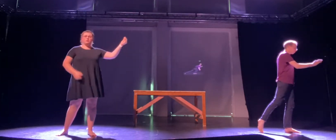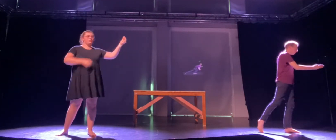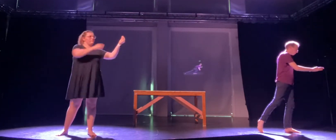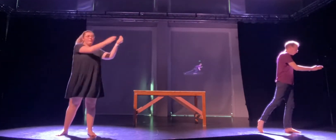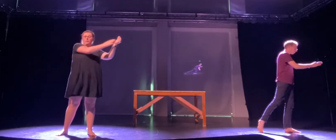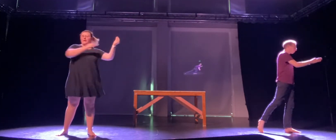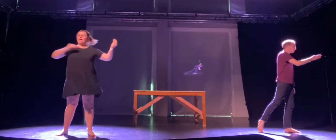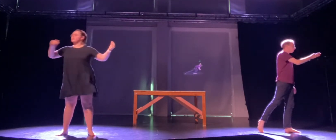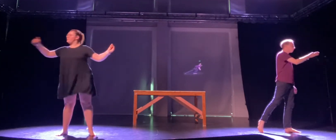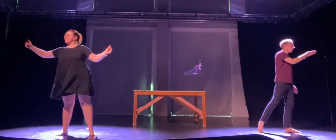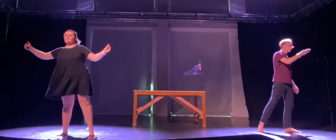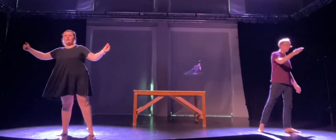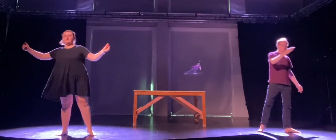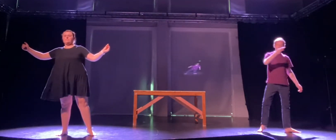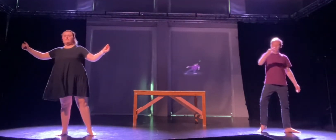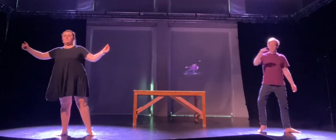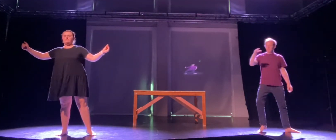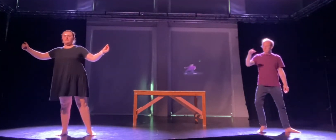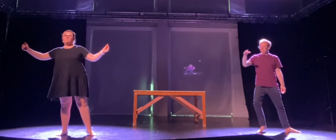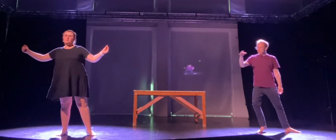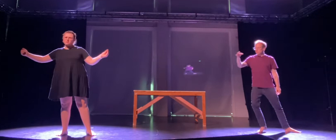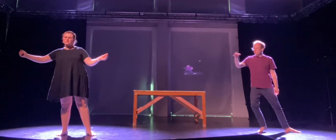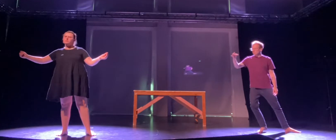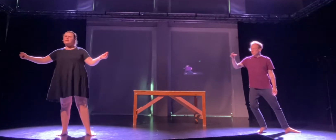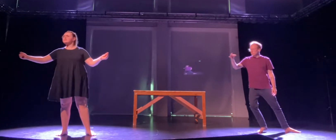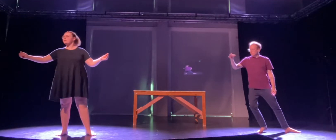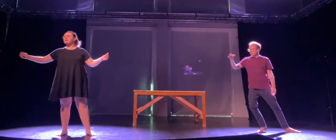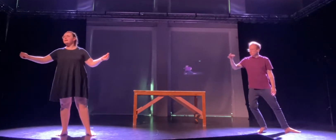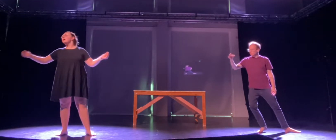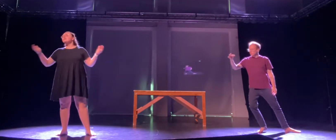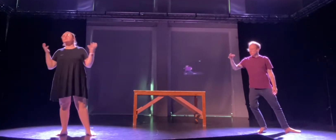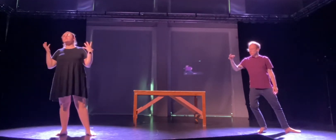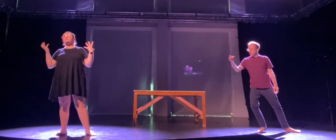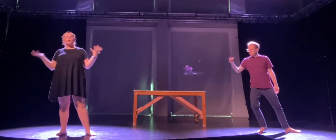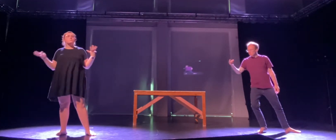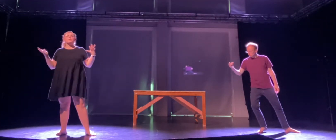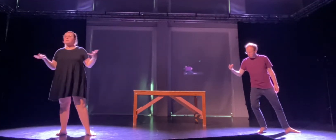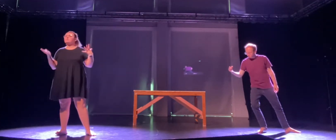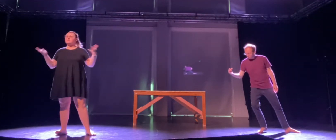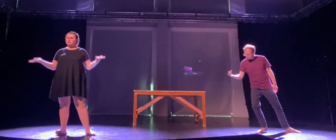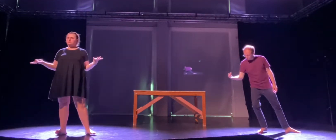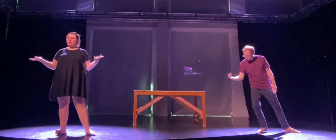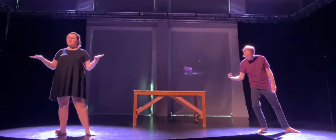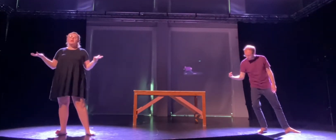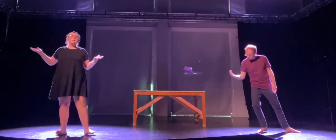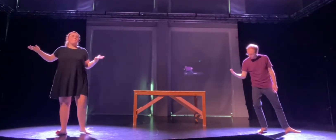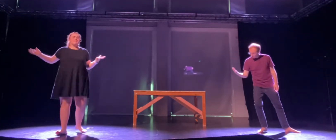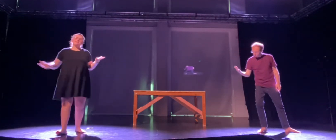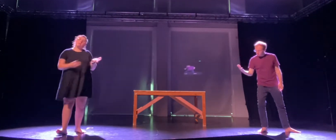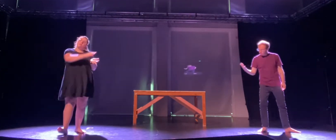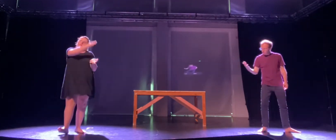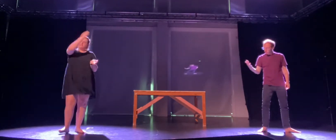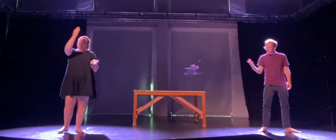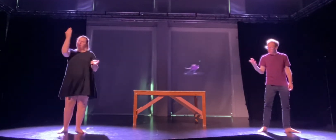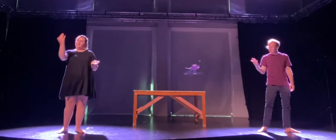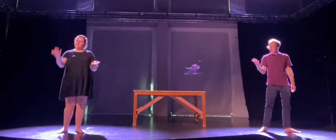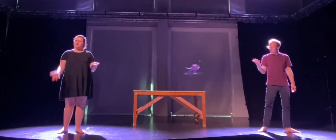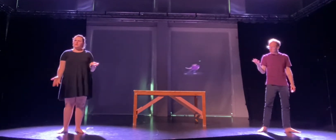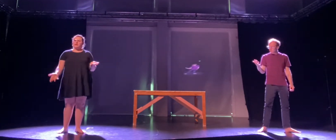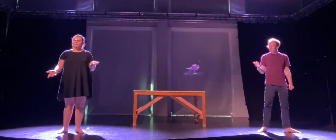from point A to point B, but they're moving really slowly. Know that they won't be able to do that because they will just go into the tree, into the